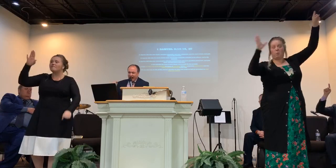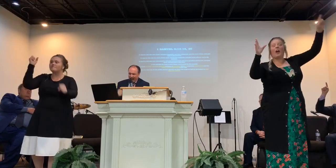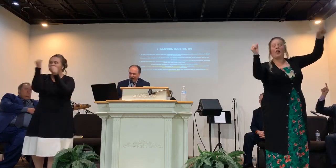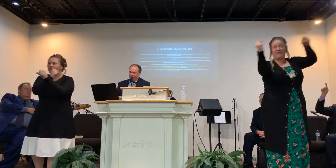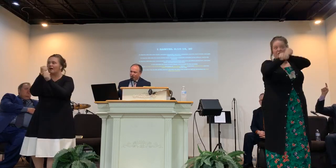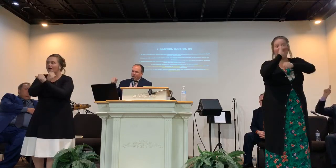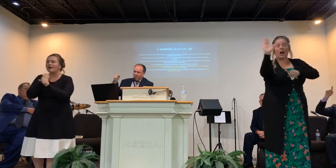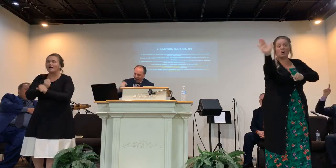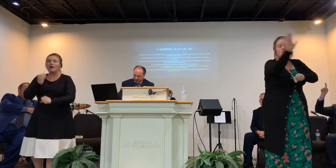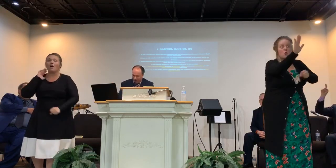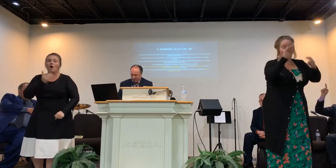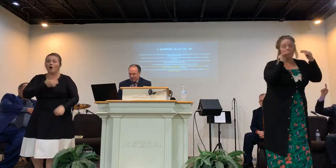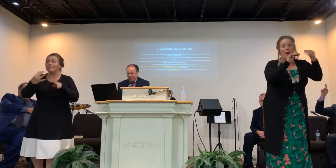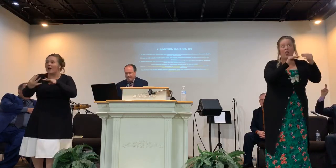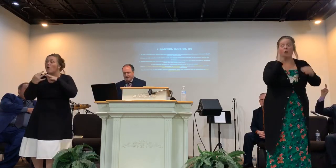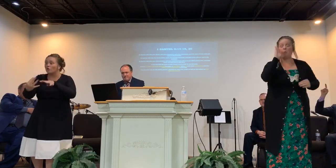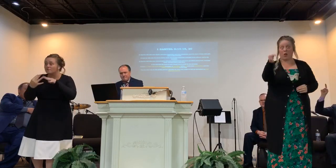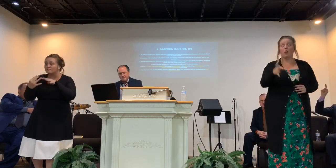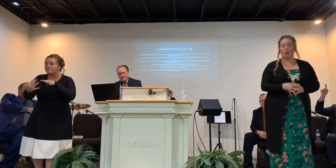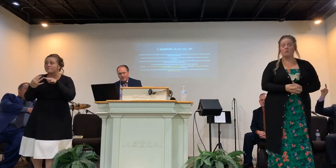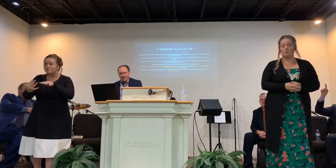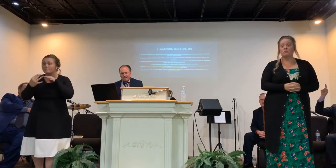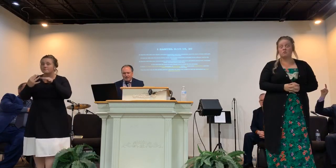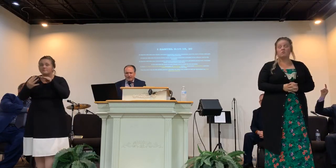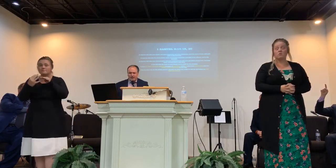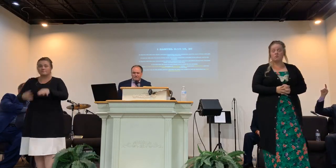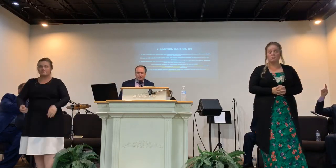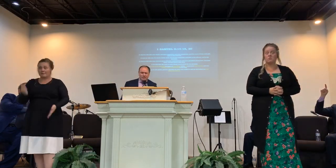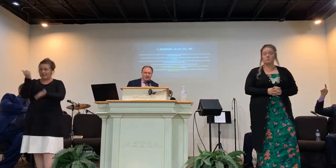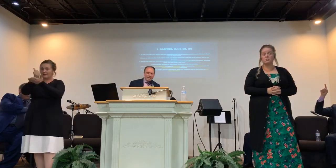fight our battles.